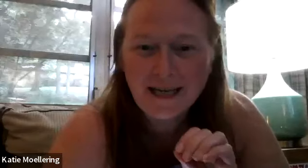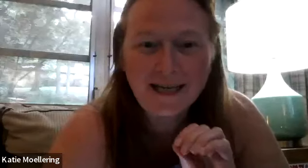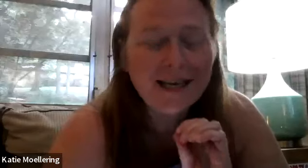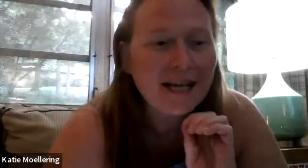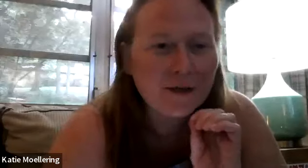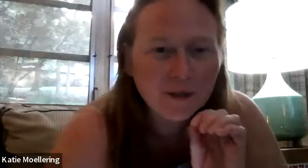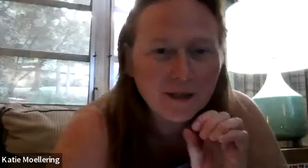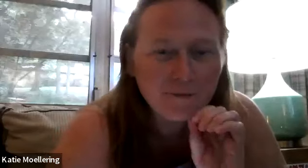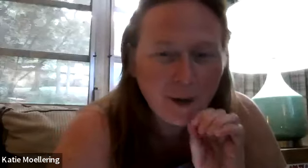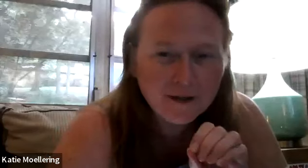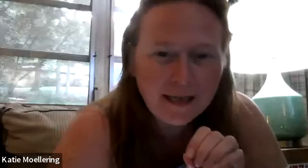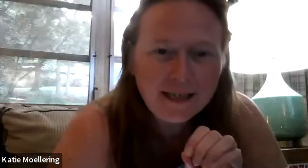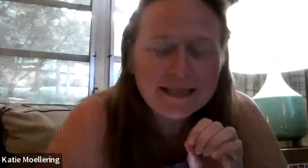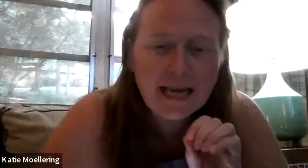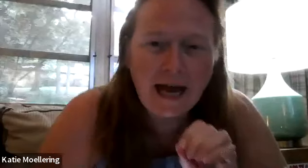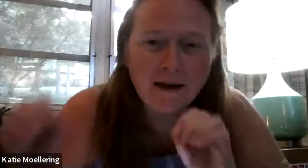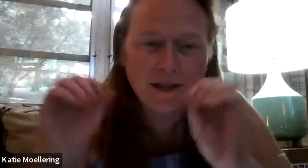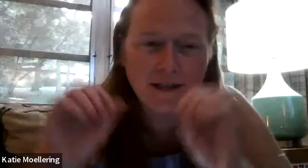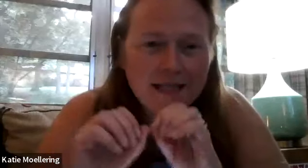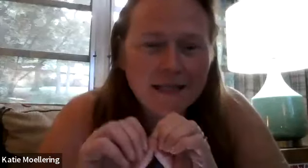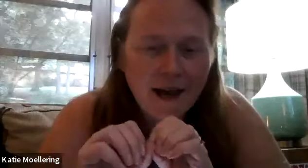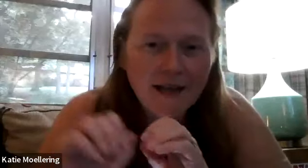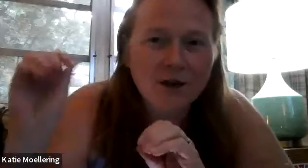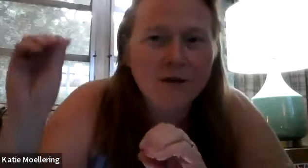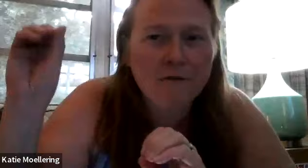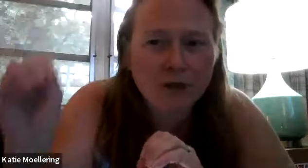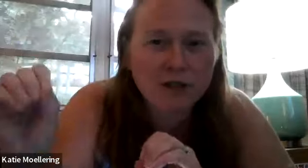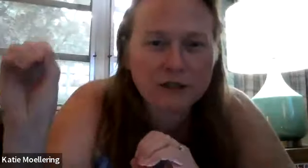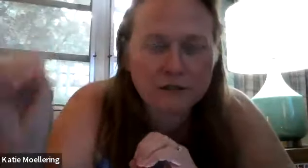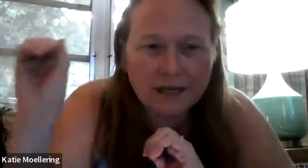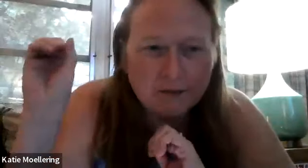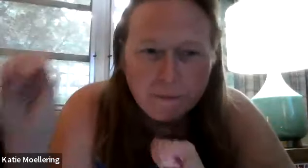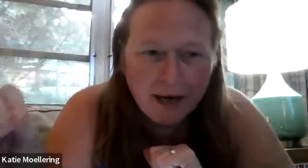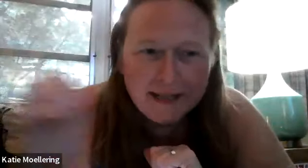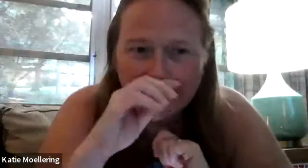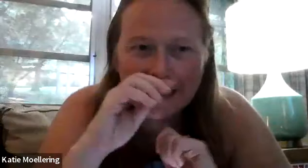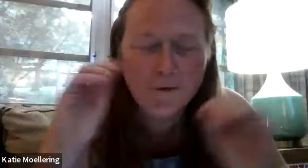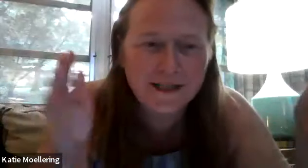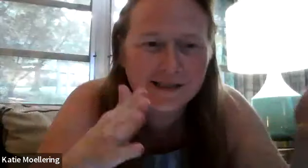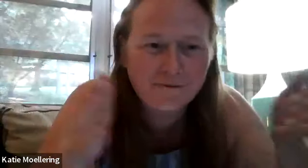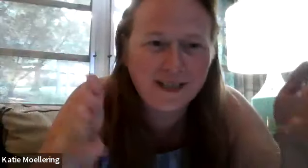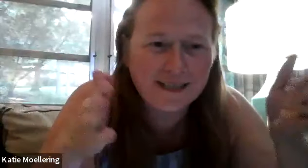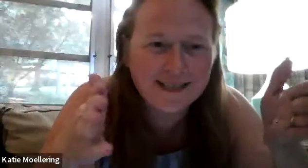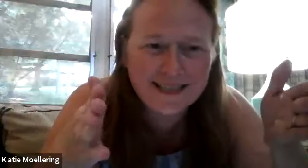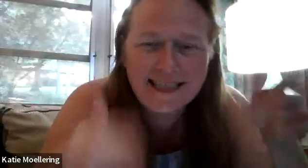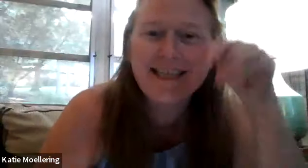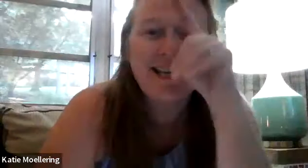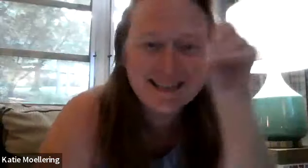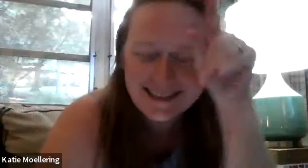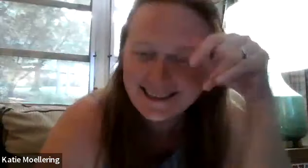me. It really bugged me to have the last class on the first Tuesday of a month. Like I wanted it to fit nicely and it